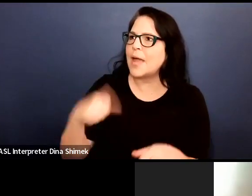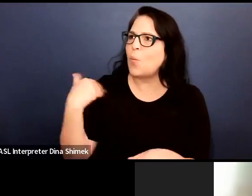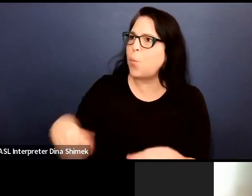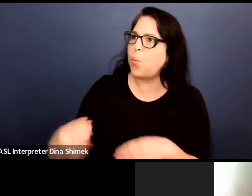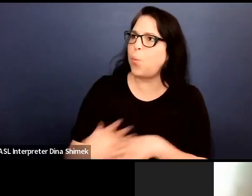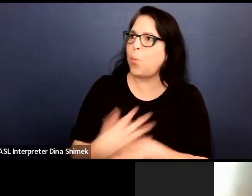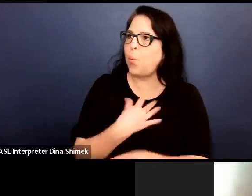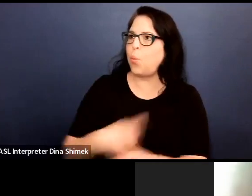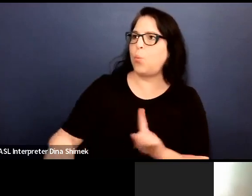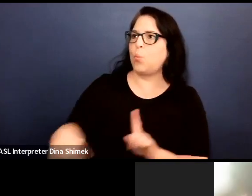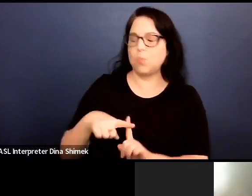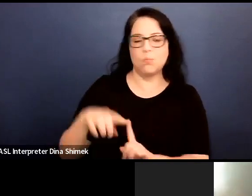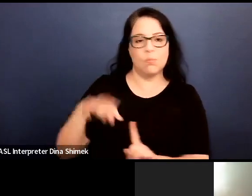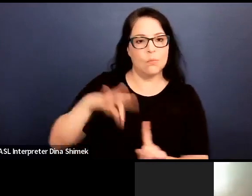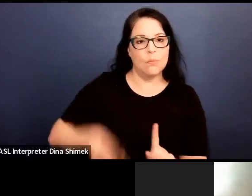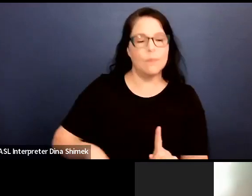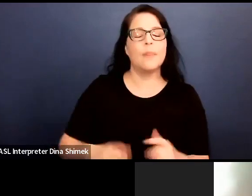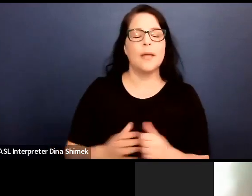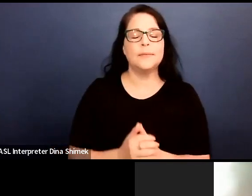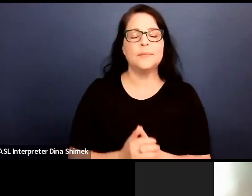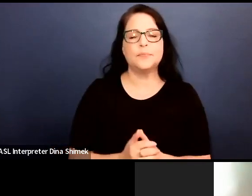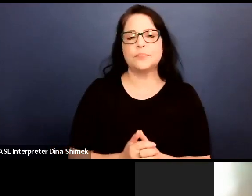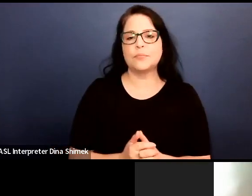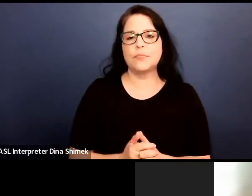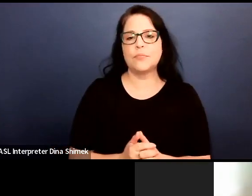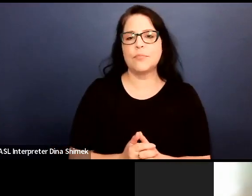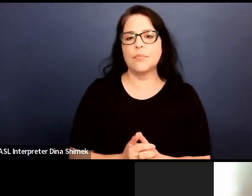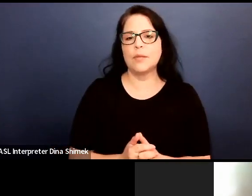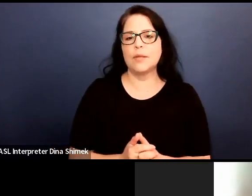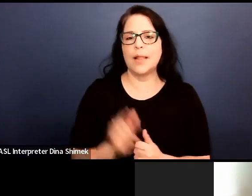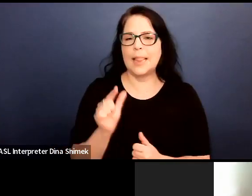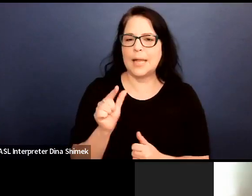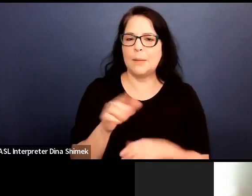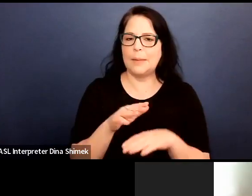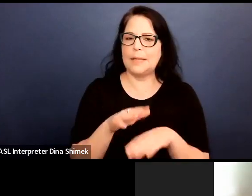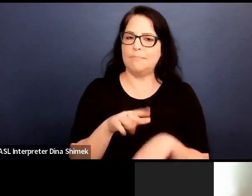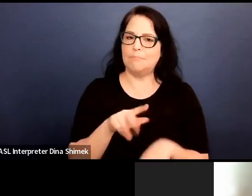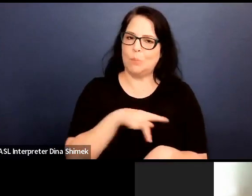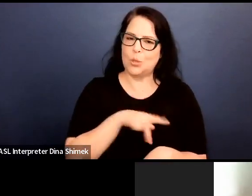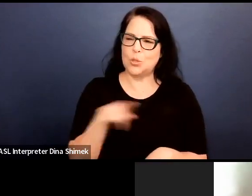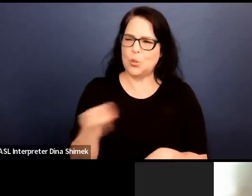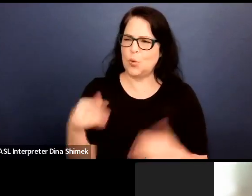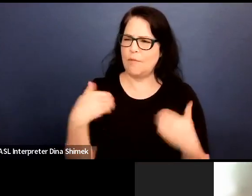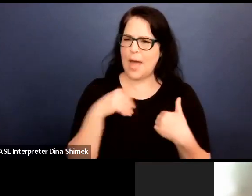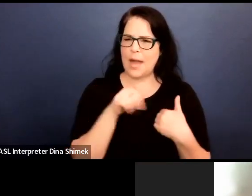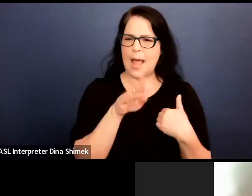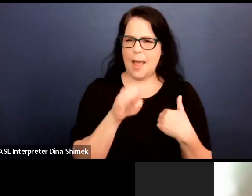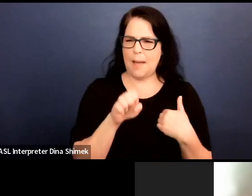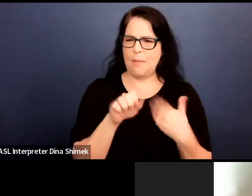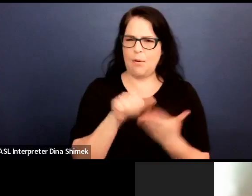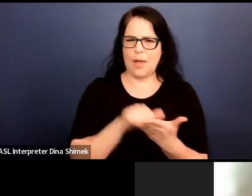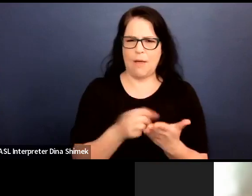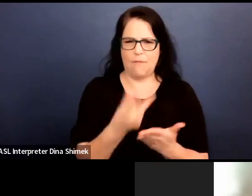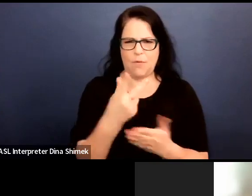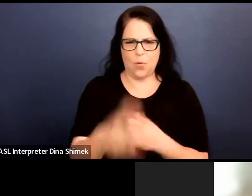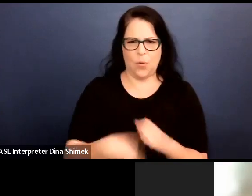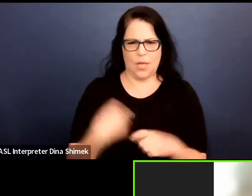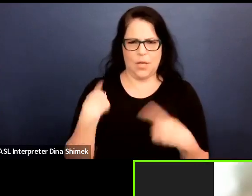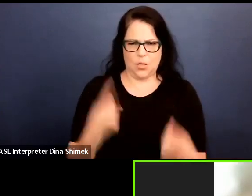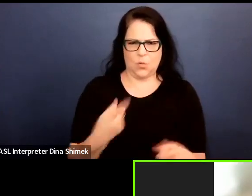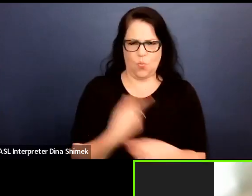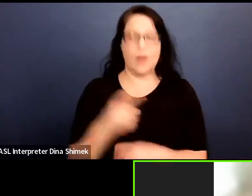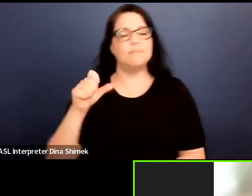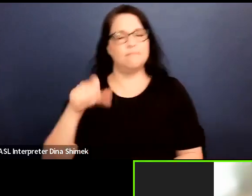them. So get a little bit personal here because you've had an ABLE account for quite a few years now, right?